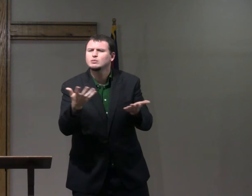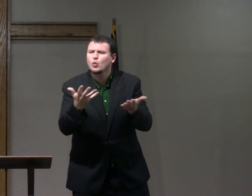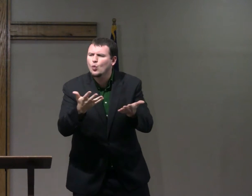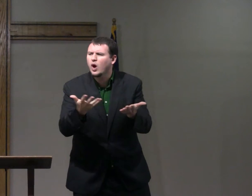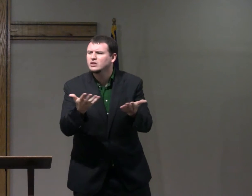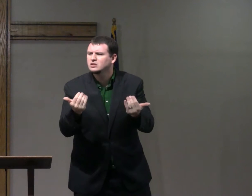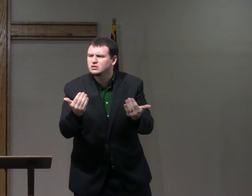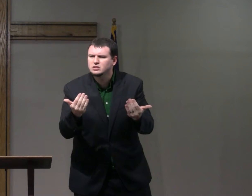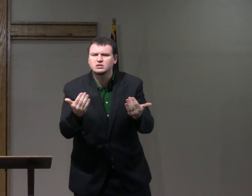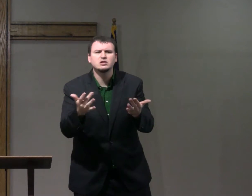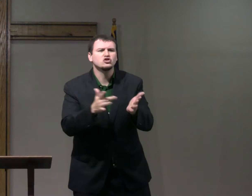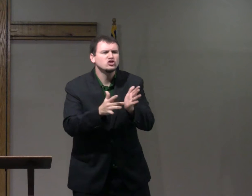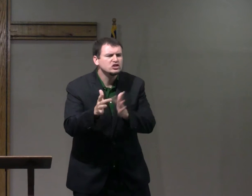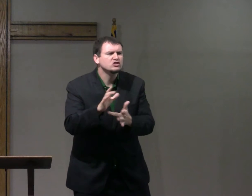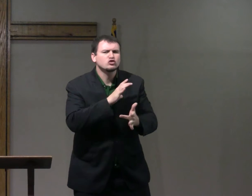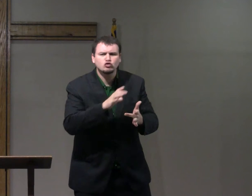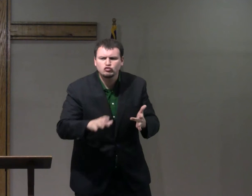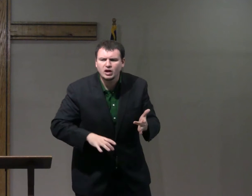Good news. Okay, well, what's the good news?